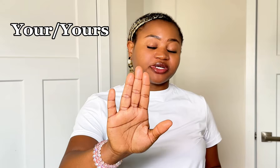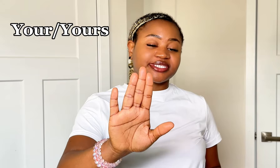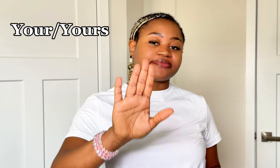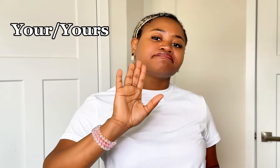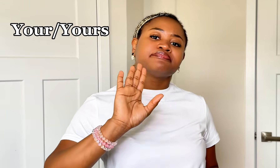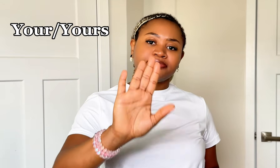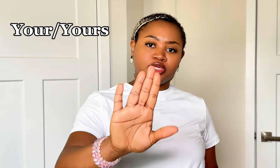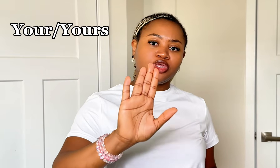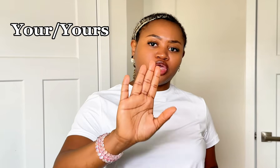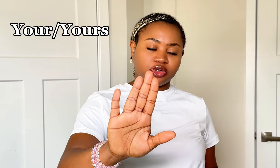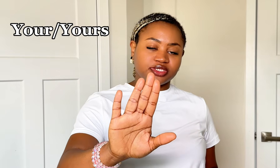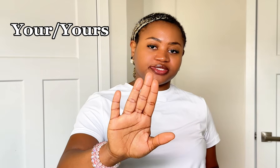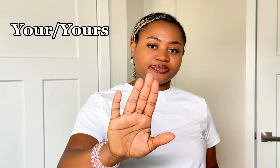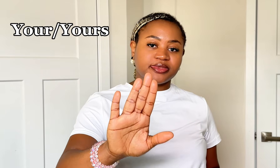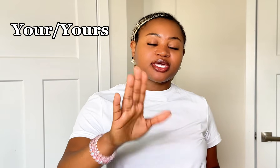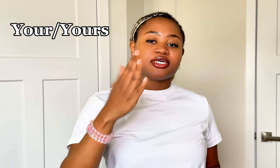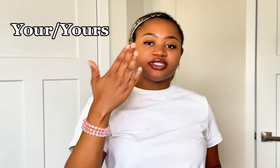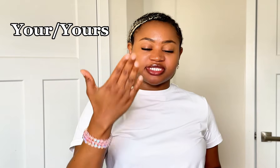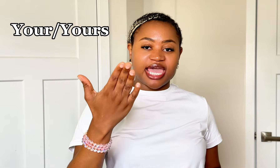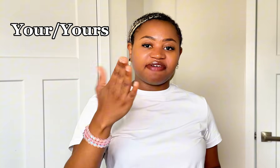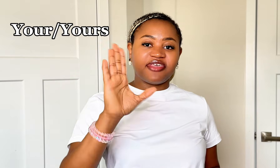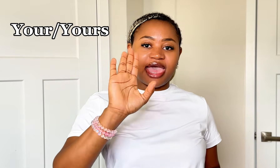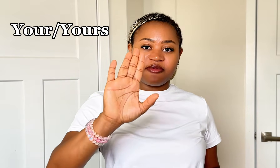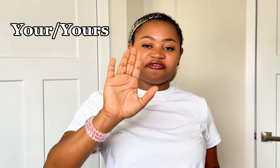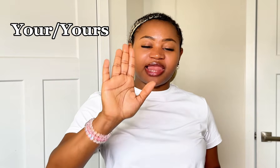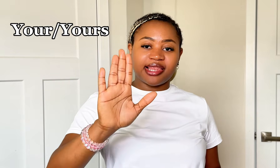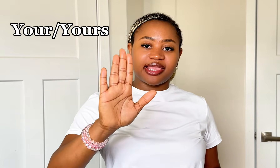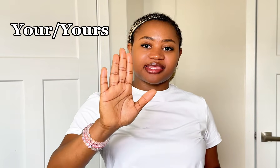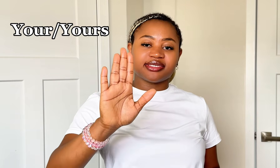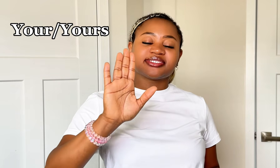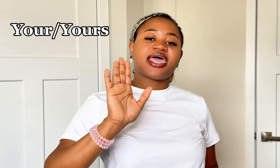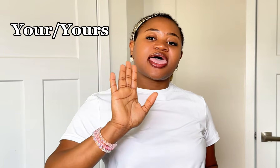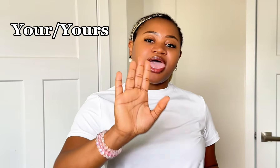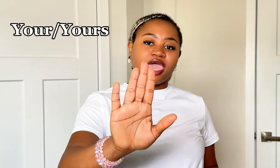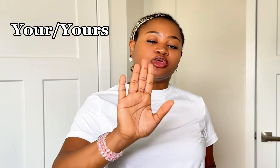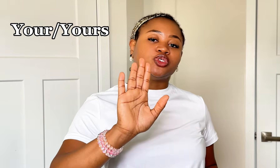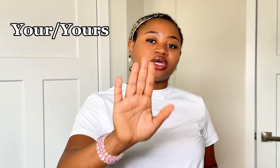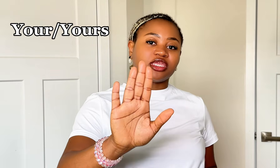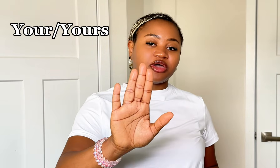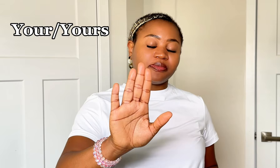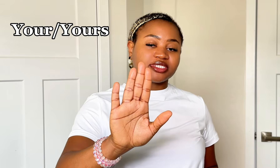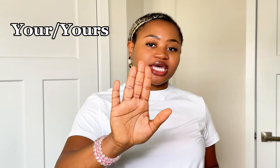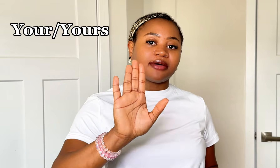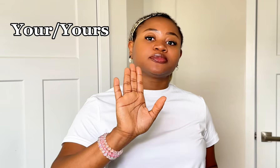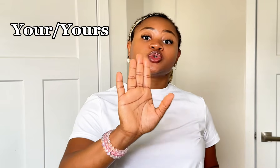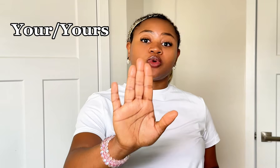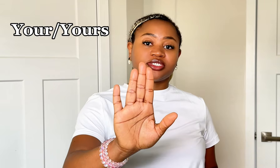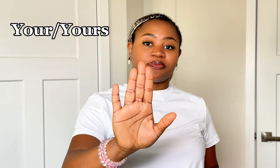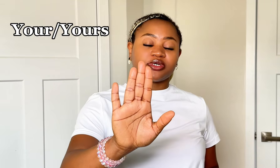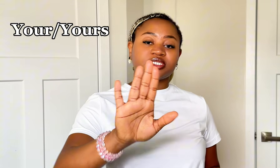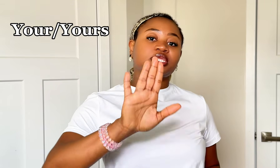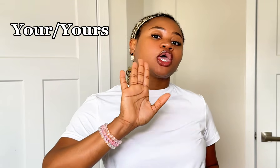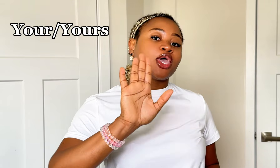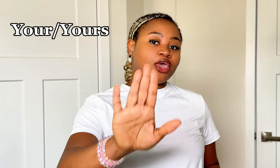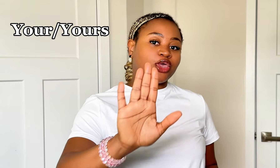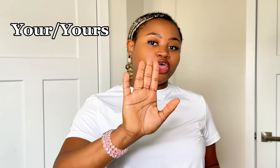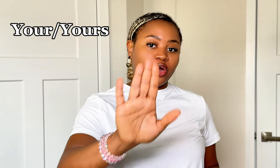person. Yours. So see half your hand flat like this and you do a double tap towards the person.